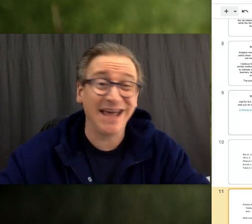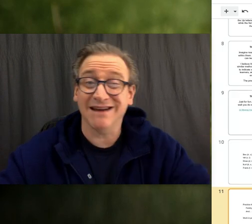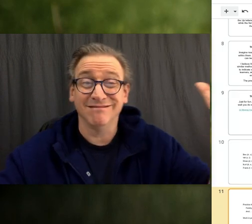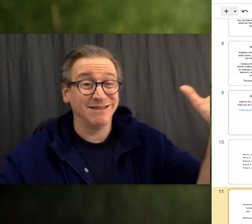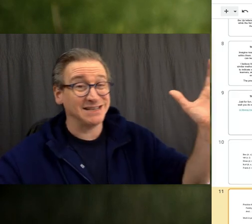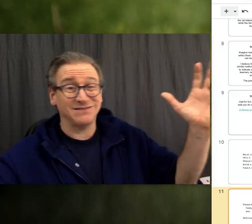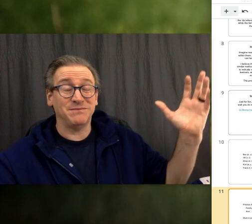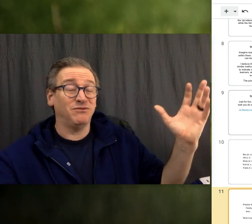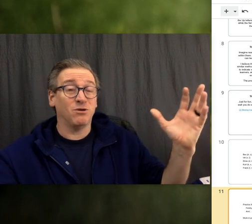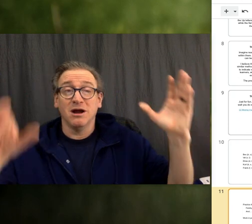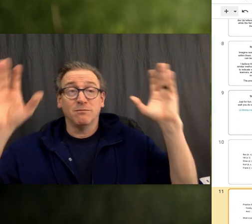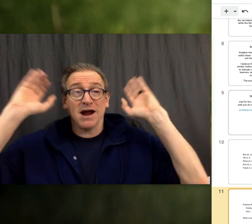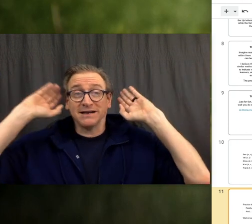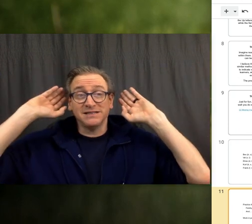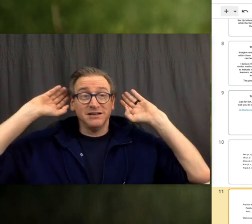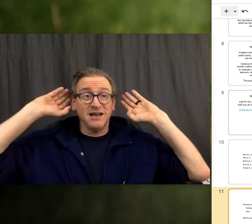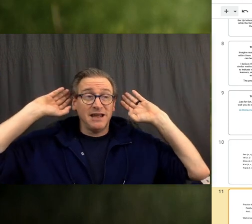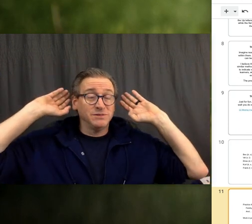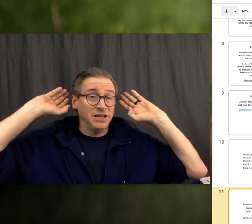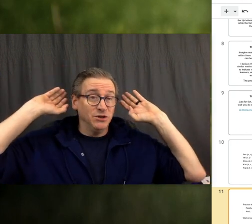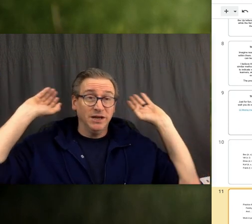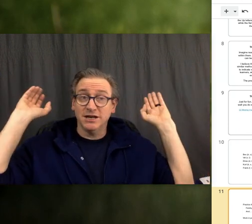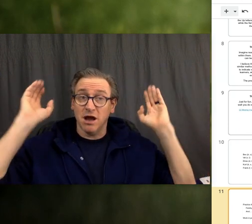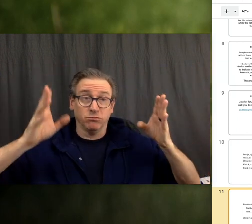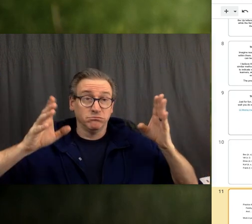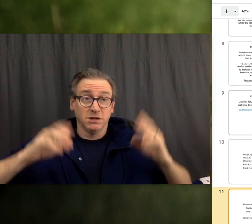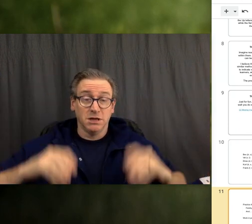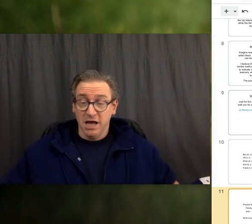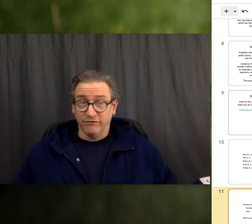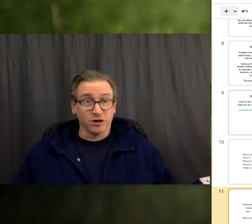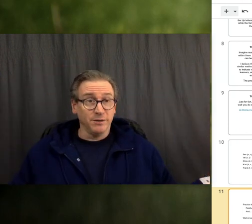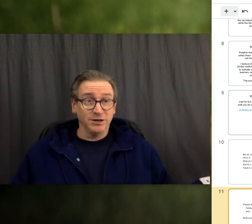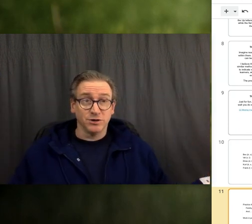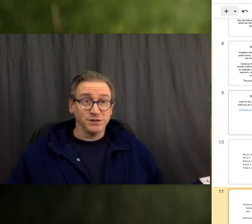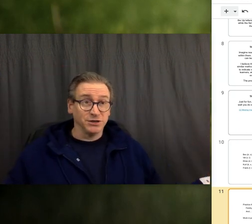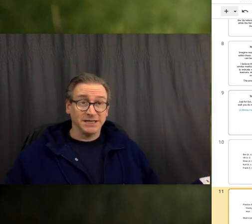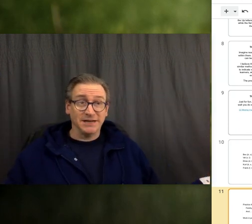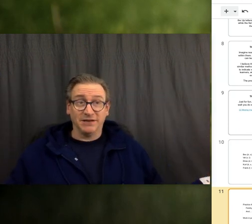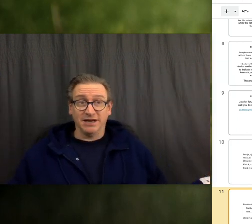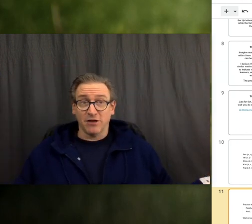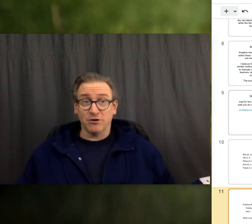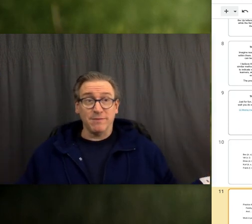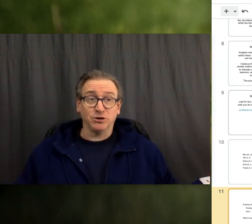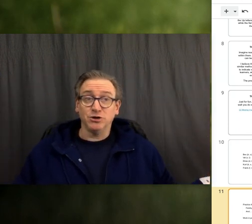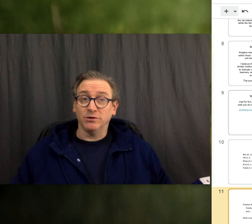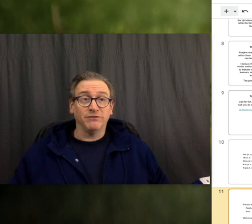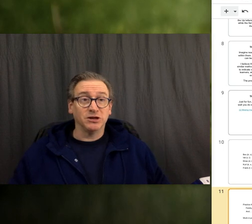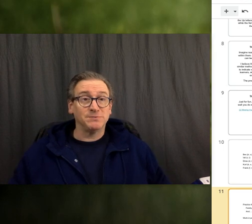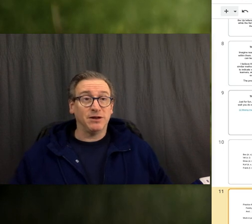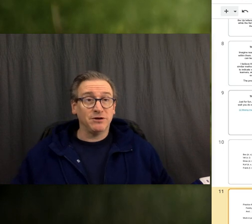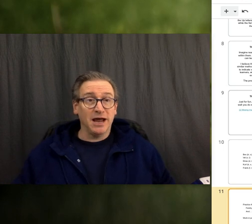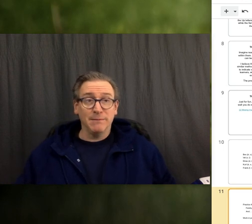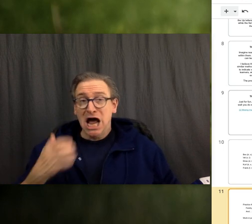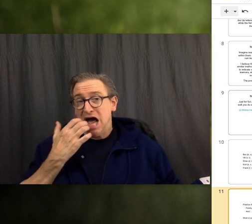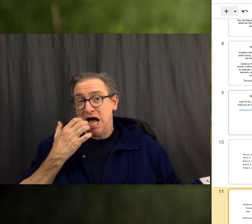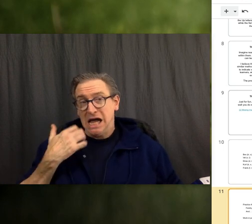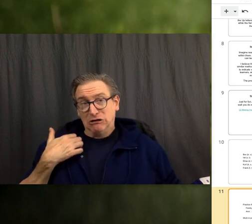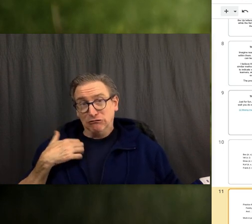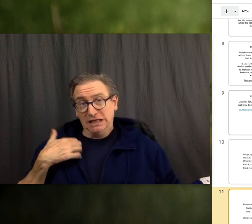And again, as I've said before, practice the names that you need to know. If you're going to be introducing your significant other, make sure you can fingerspell their